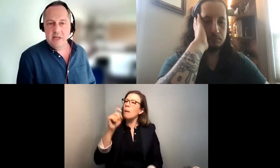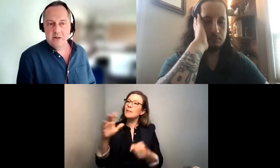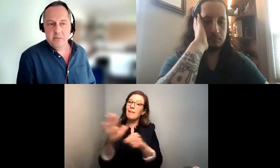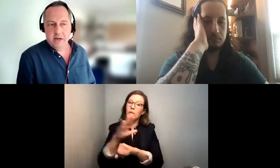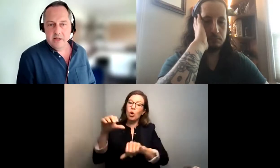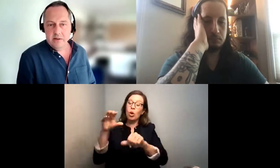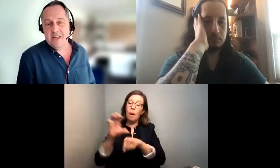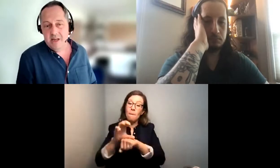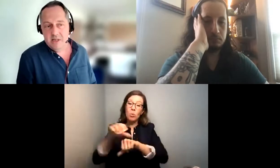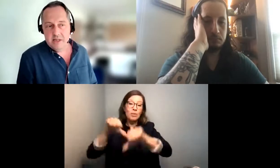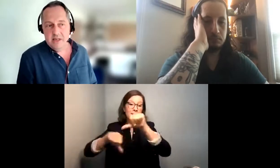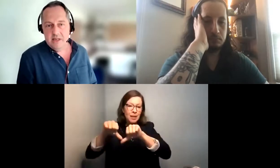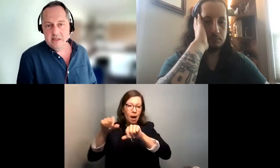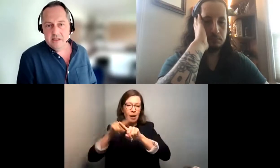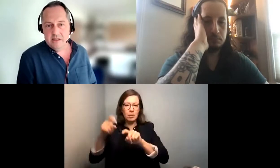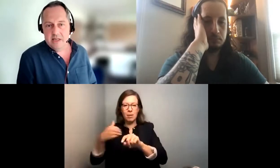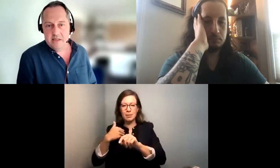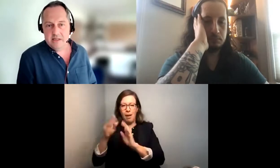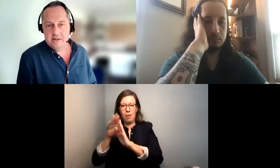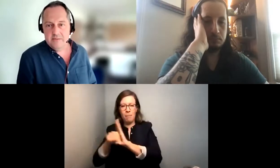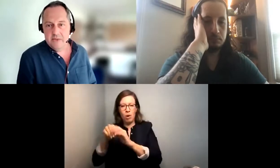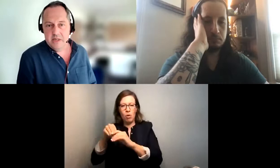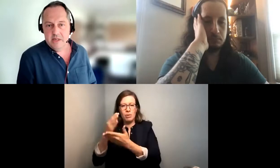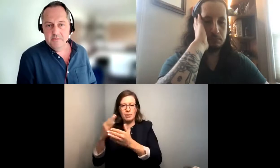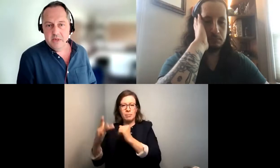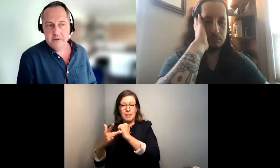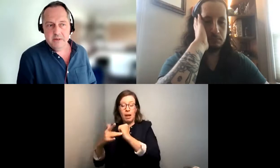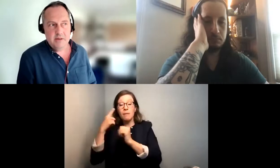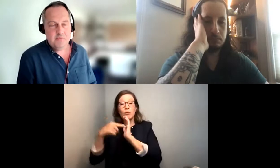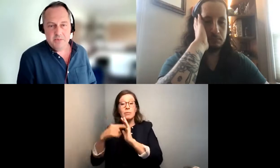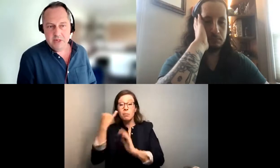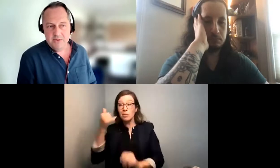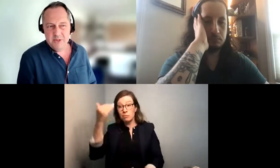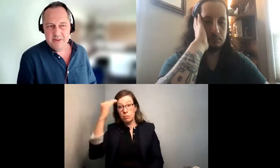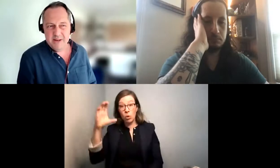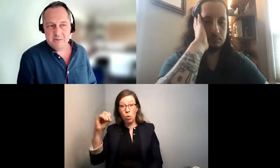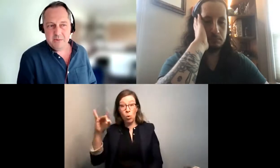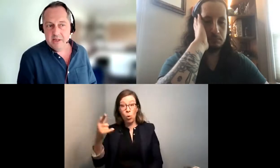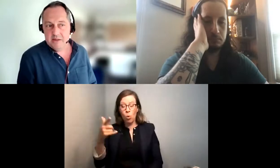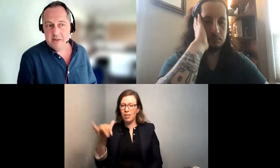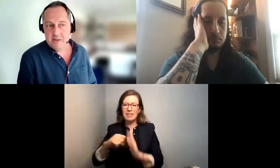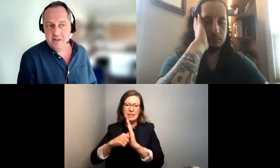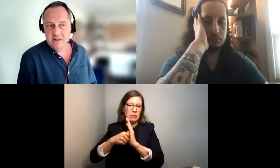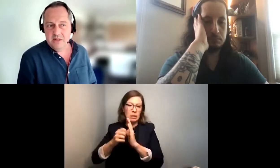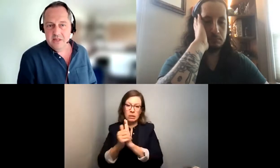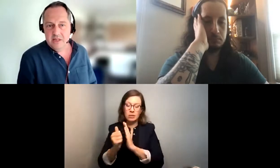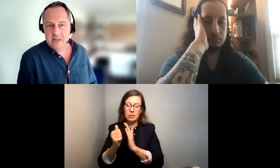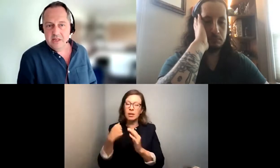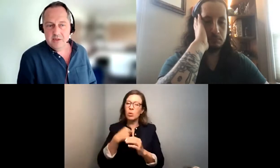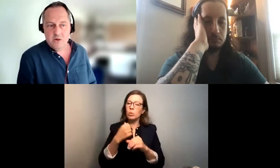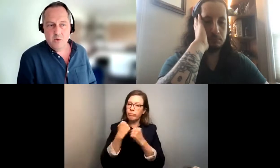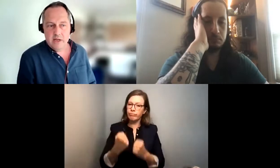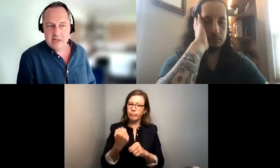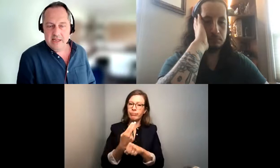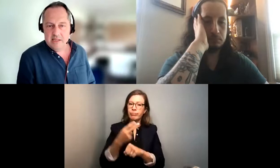kind of the technical background. I mean, coding is a key skill, and pretty much everything we do now is Python. So it's not,